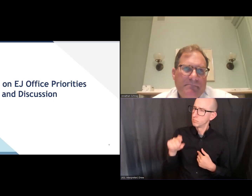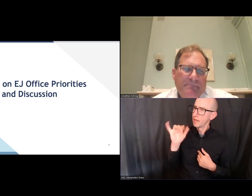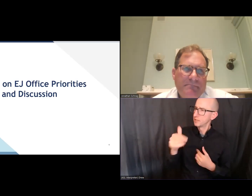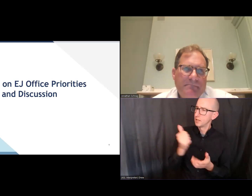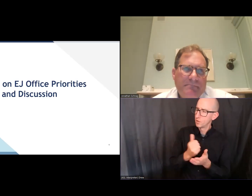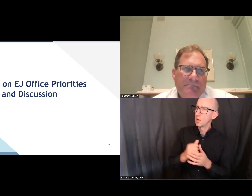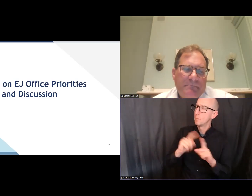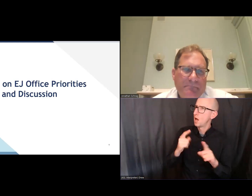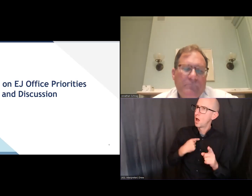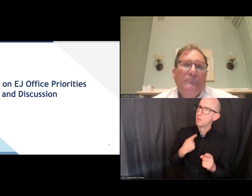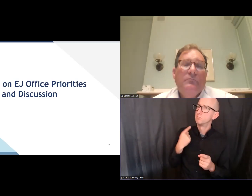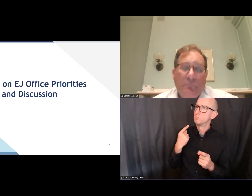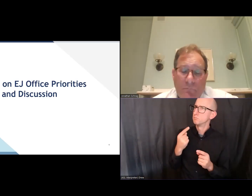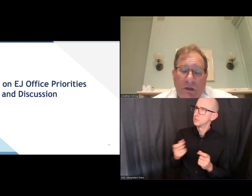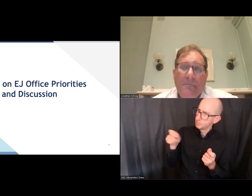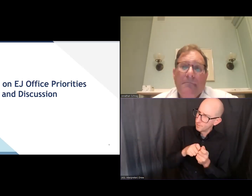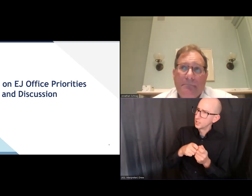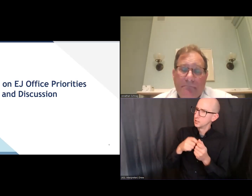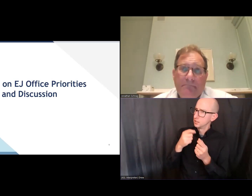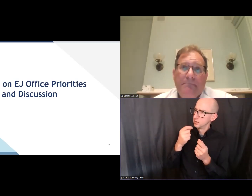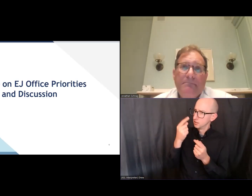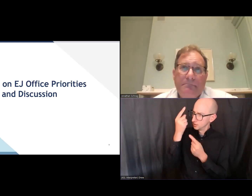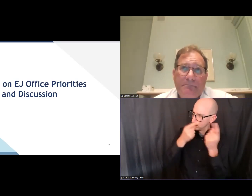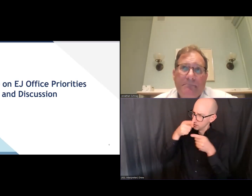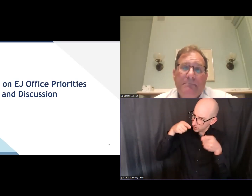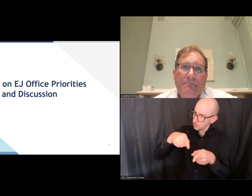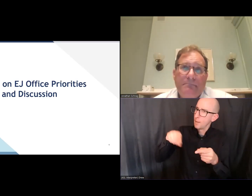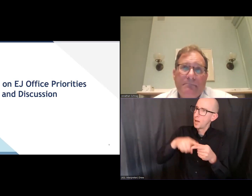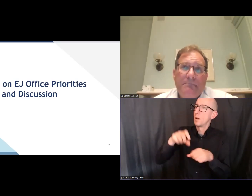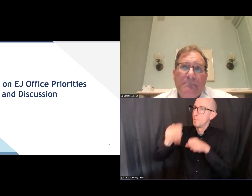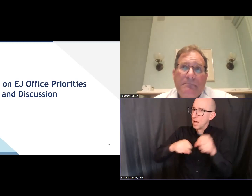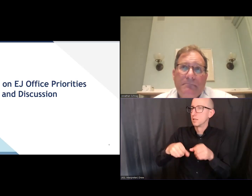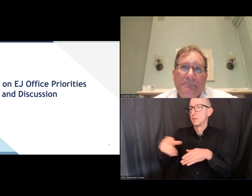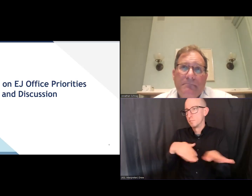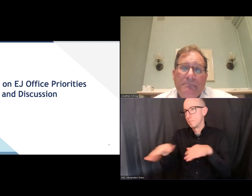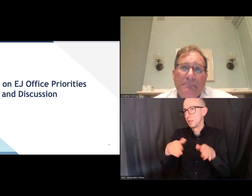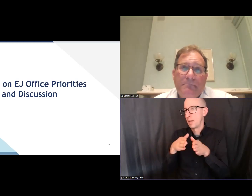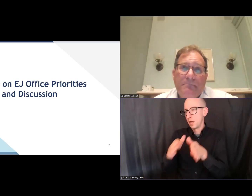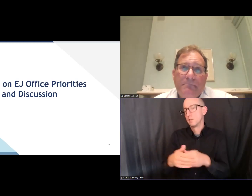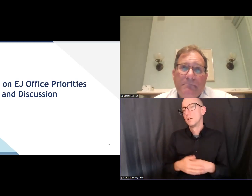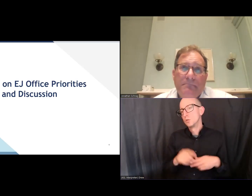bike and ped paths also. So and arguably, you know, those will have some